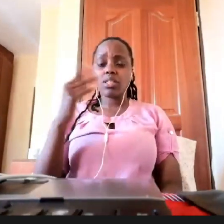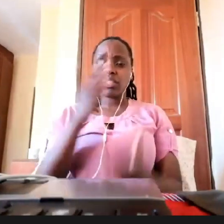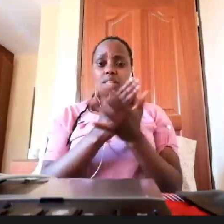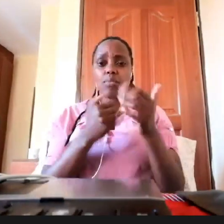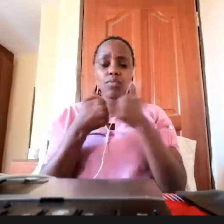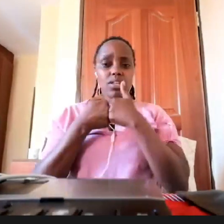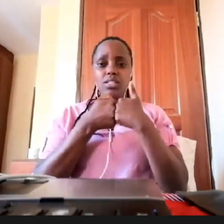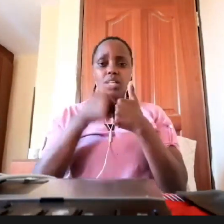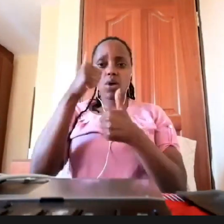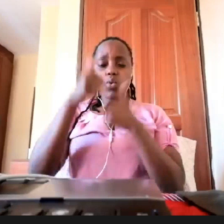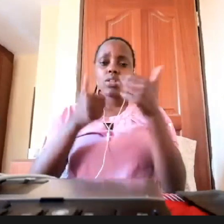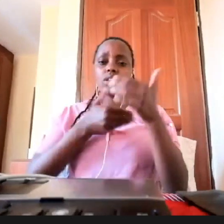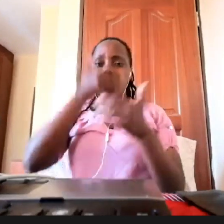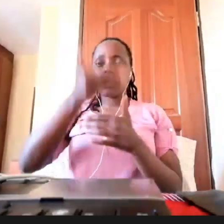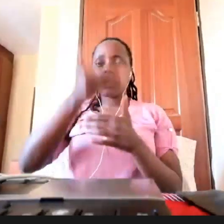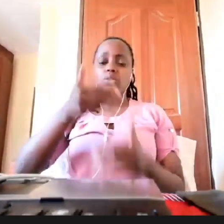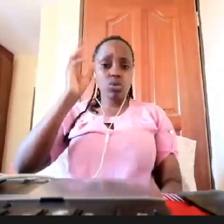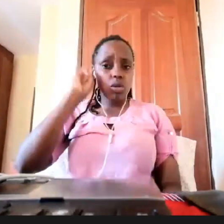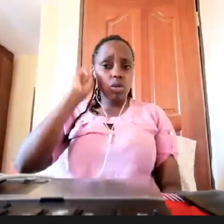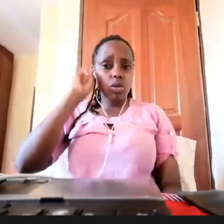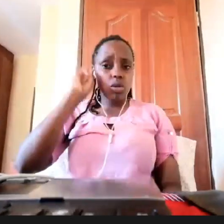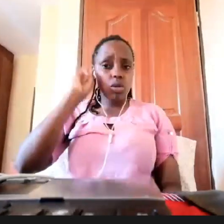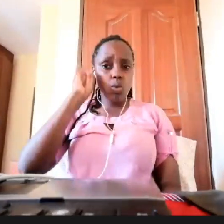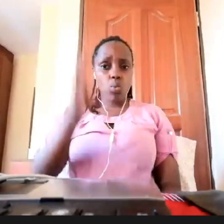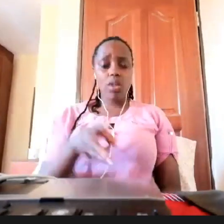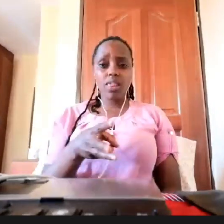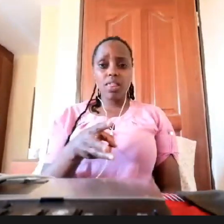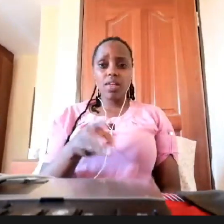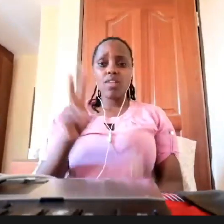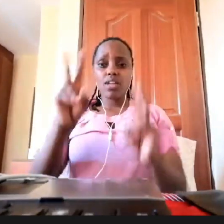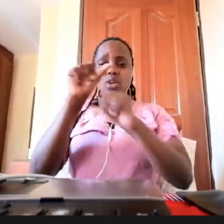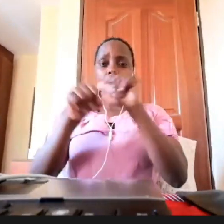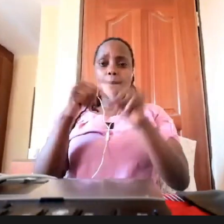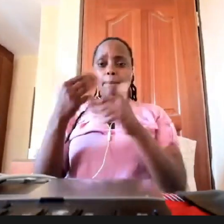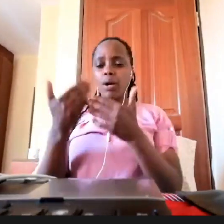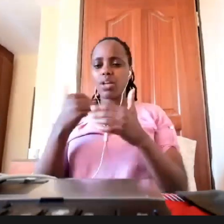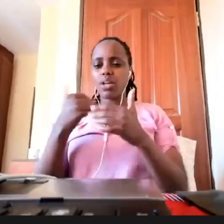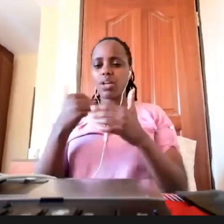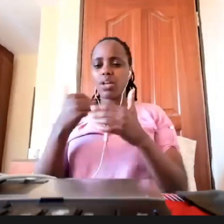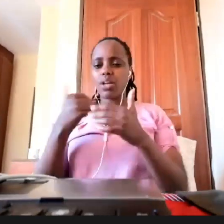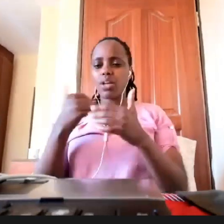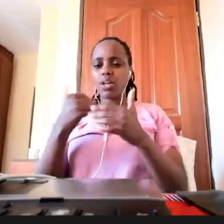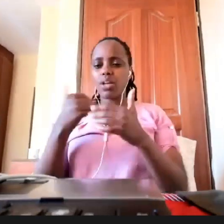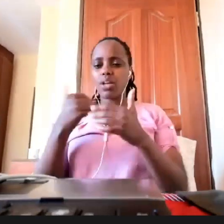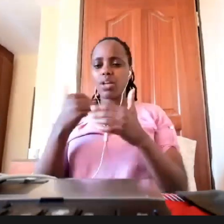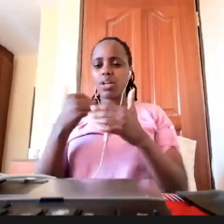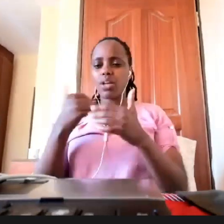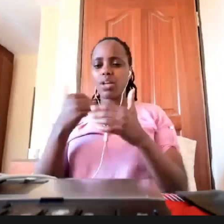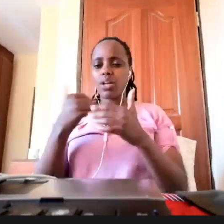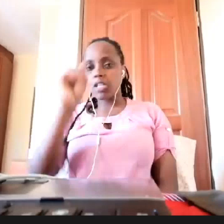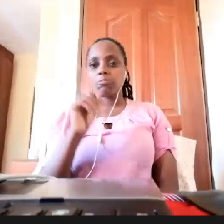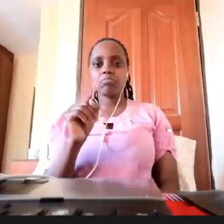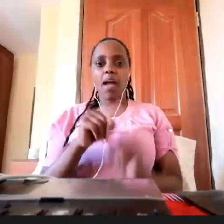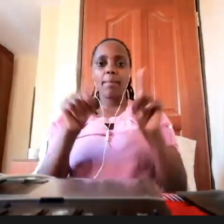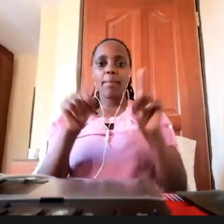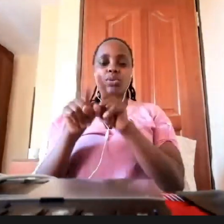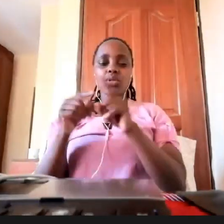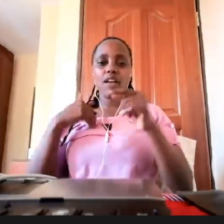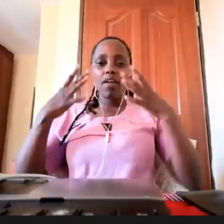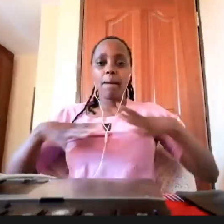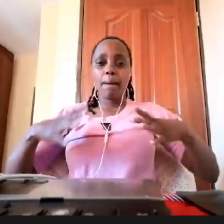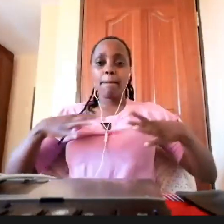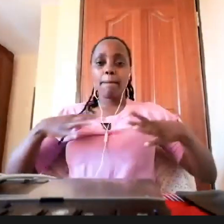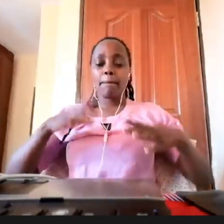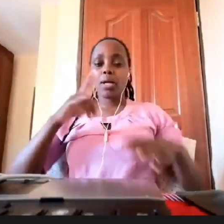that we will respond to, issues to do with understaffing. And it's not just with government, but even having people